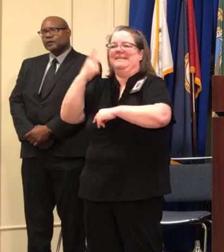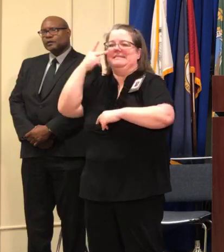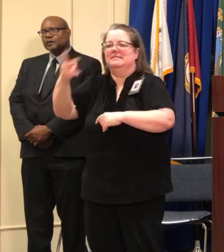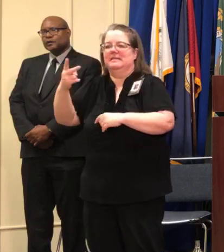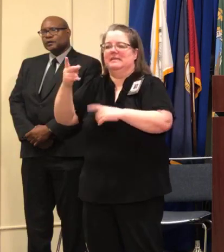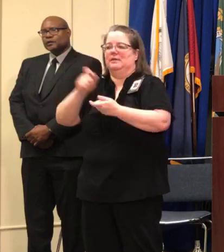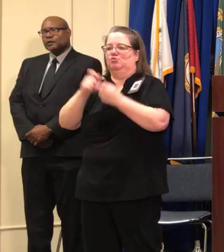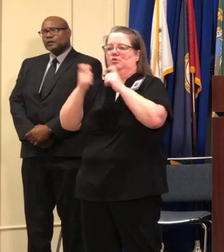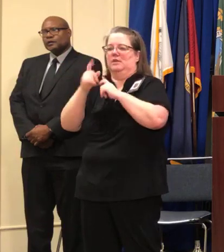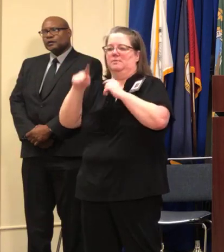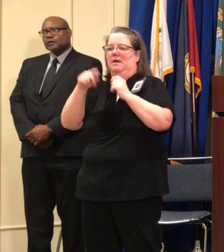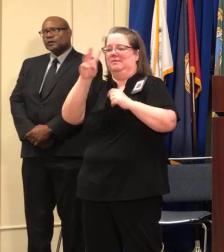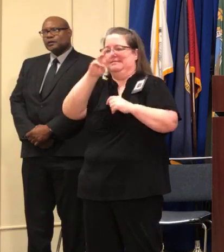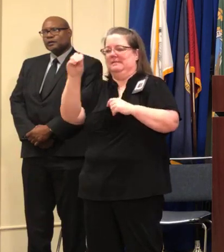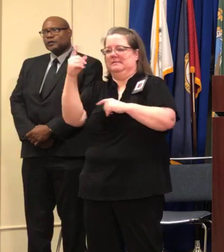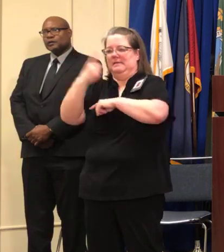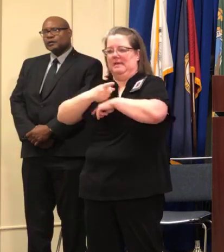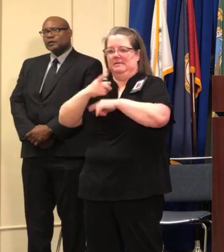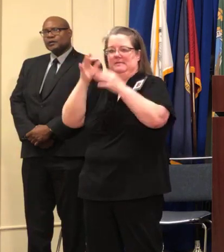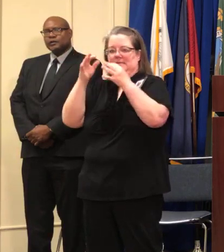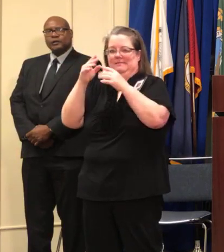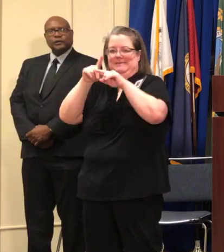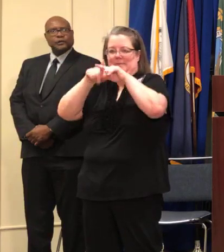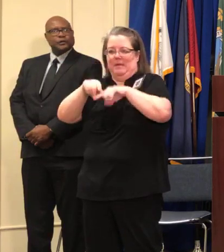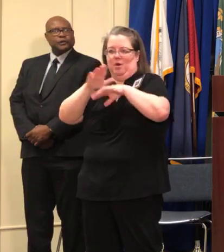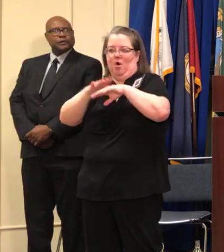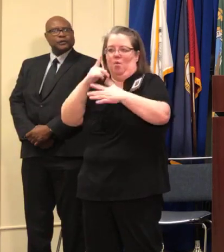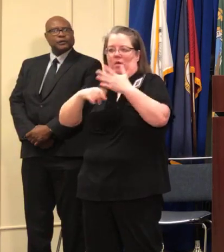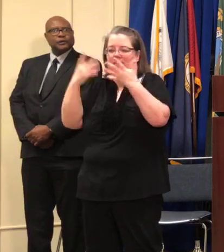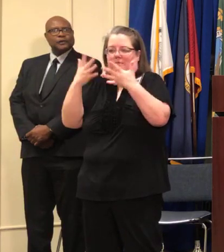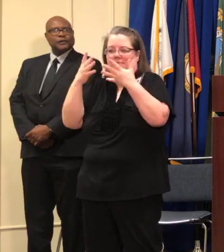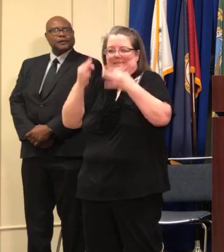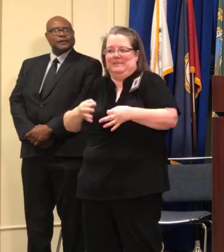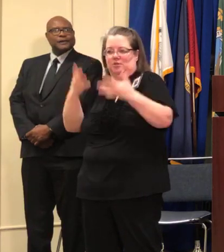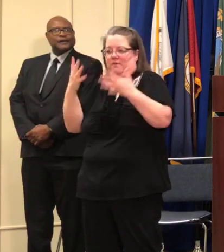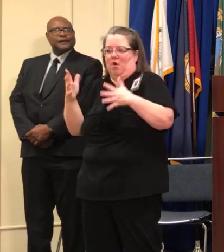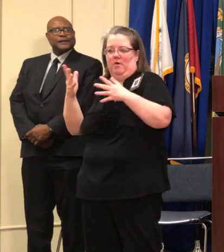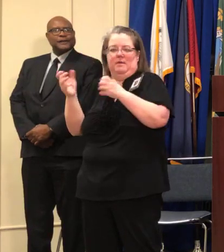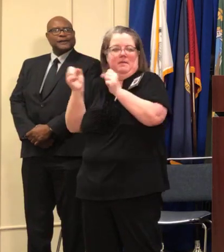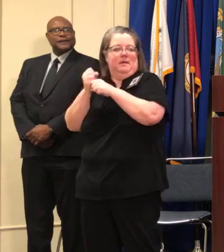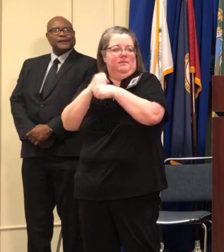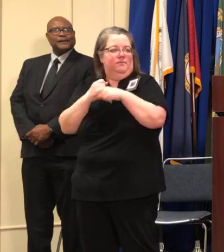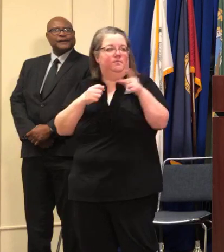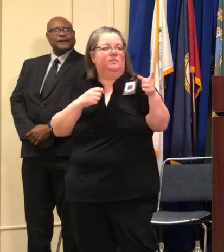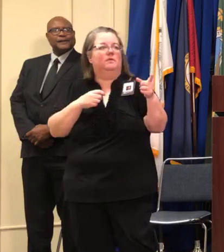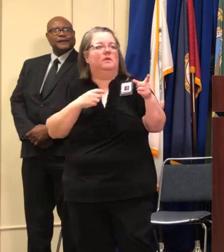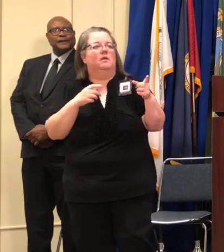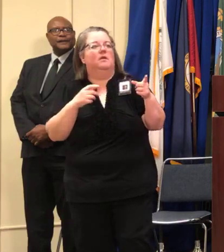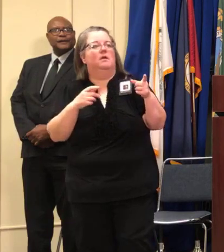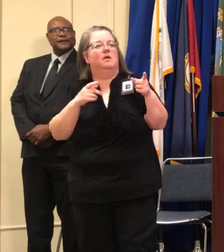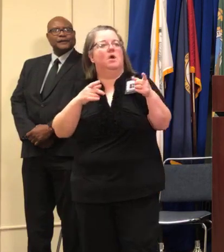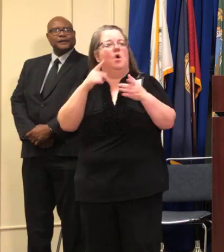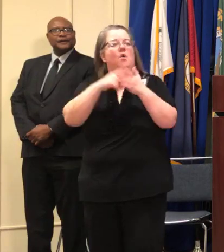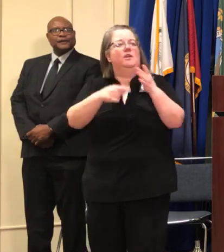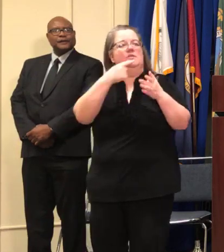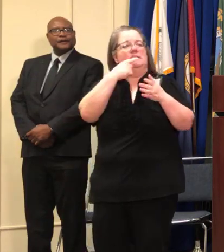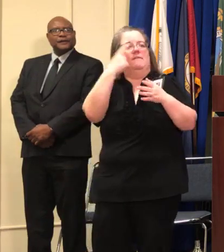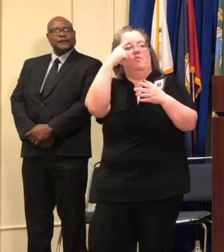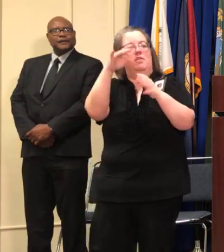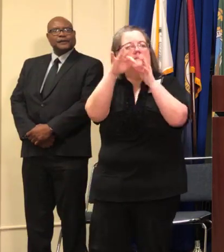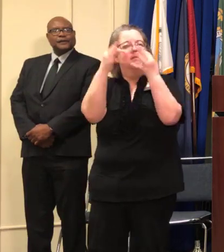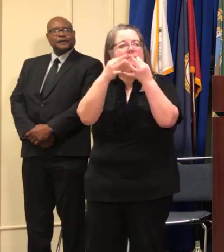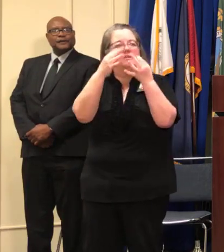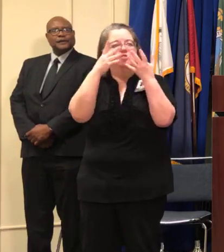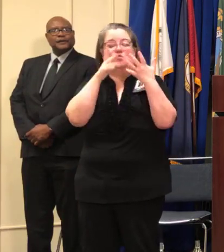based on the decisions that they've made. So I'll give you one more, because I know we didn't need to. So go ahead. What do you say to those families who